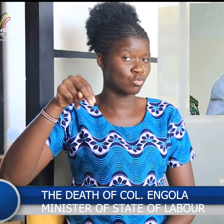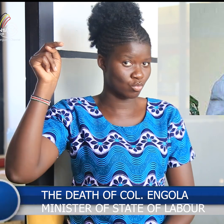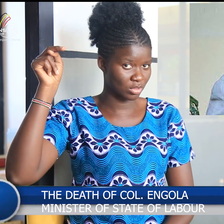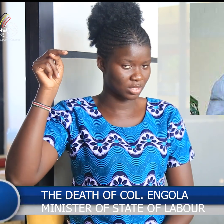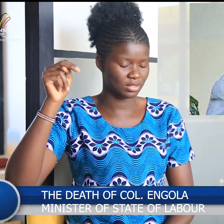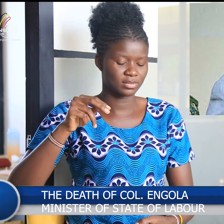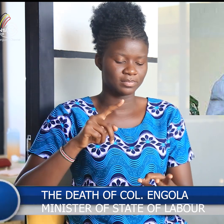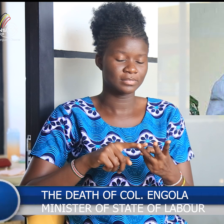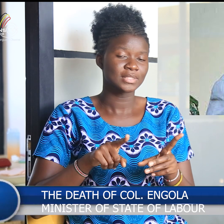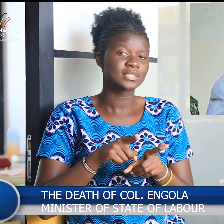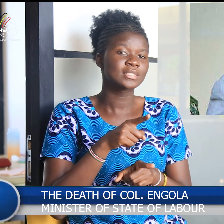northern Uganda.